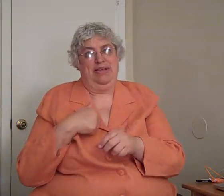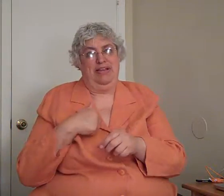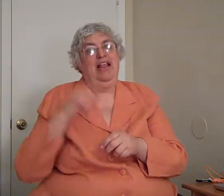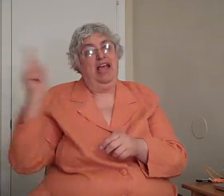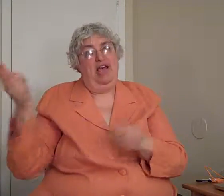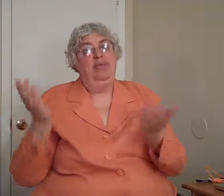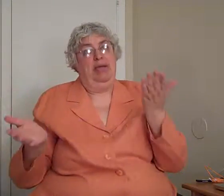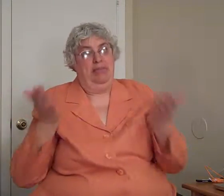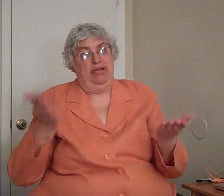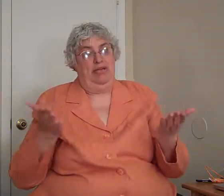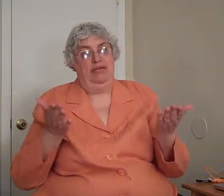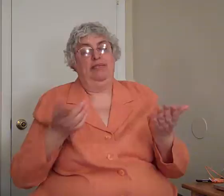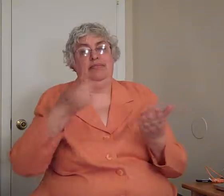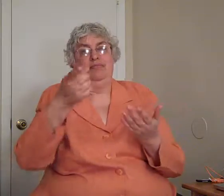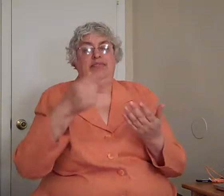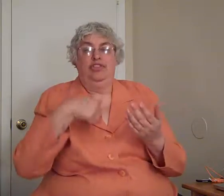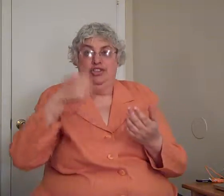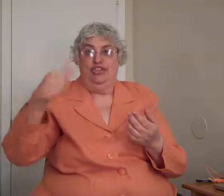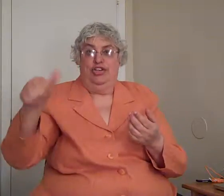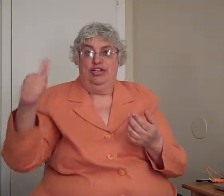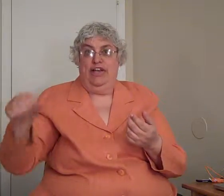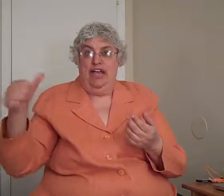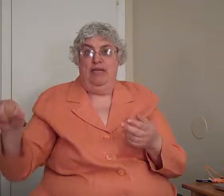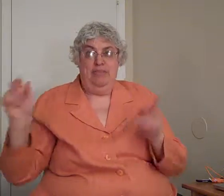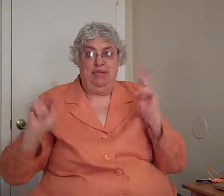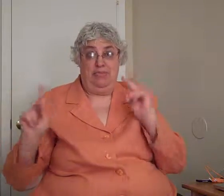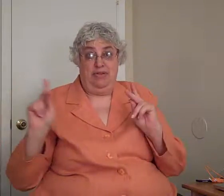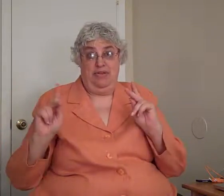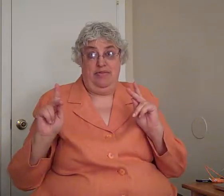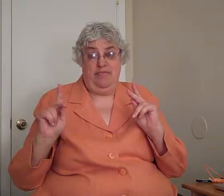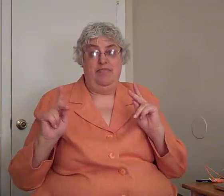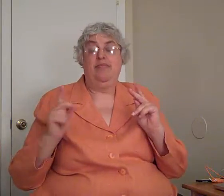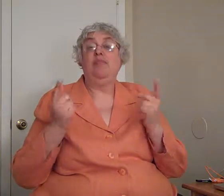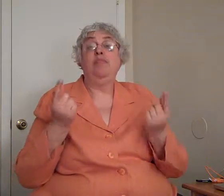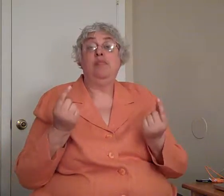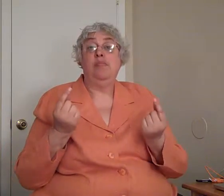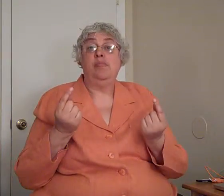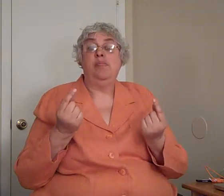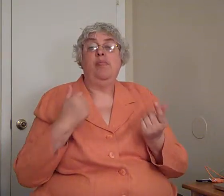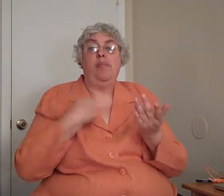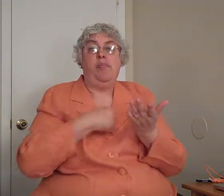point where you're literally turning down applications, here's how to do that. We're going to talk about it